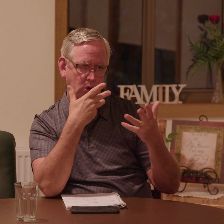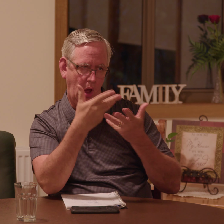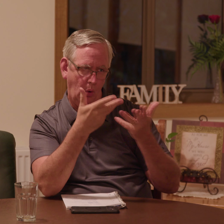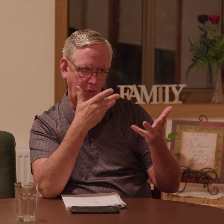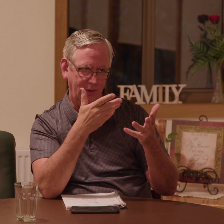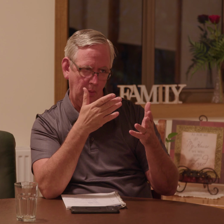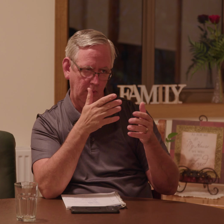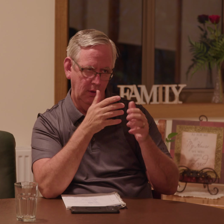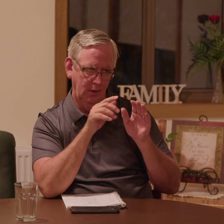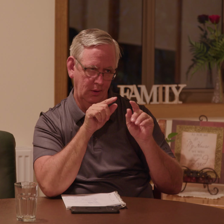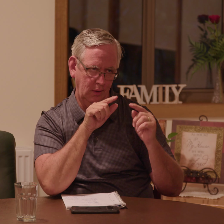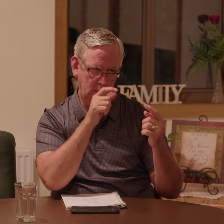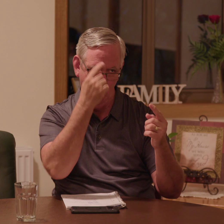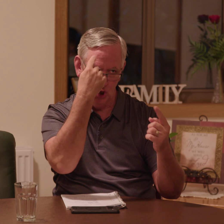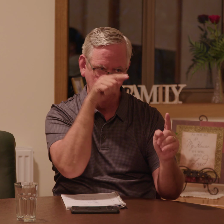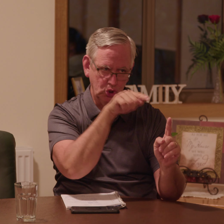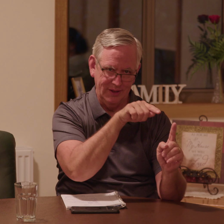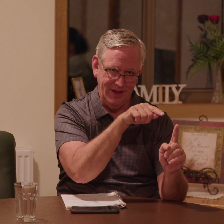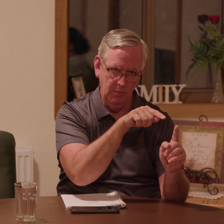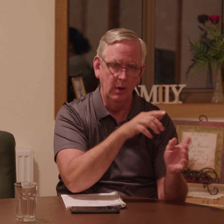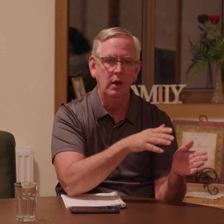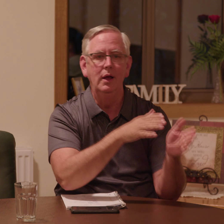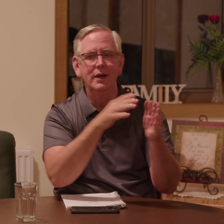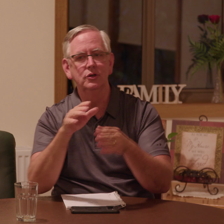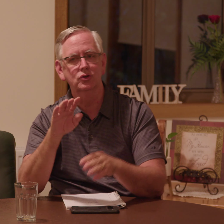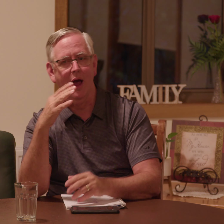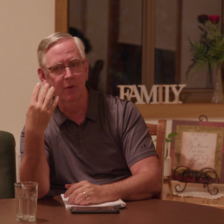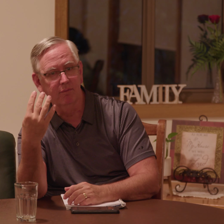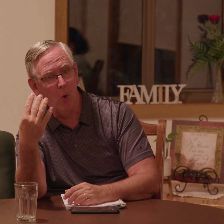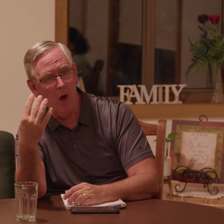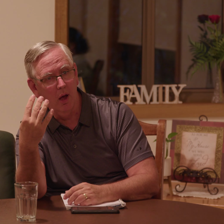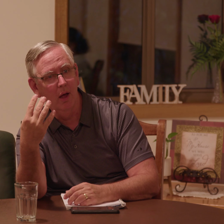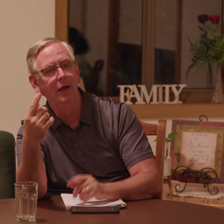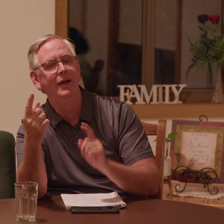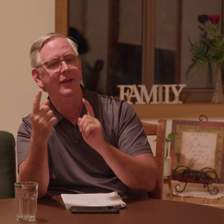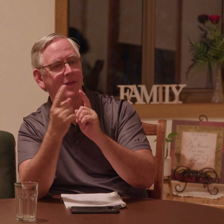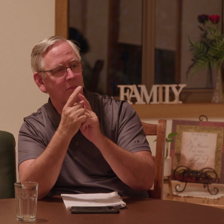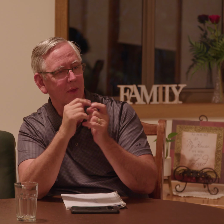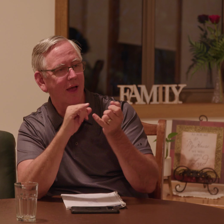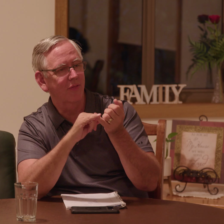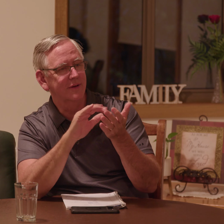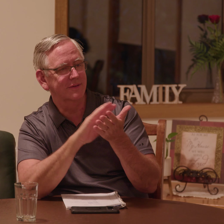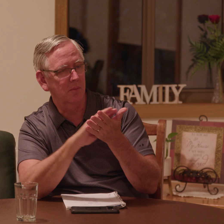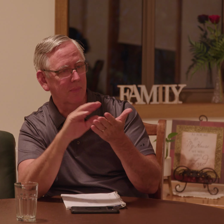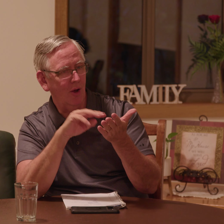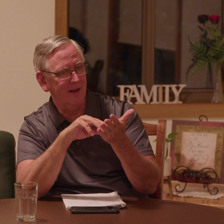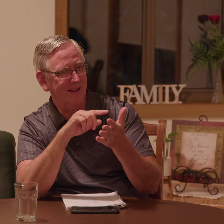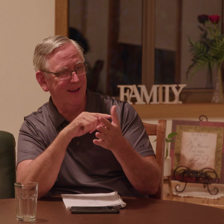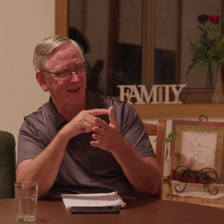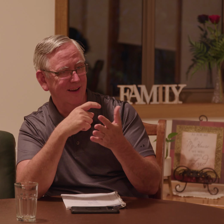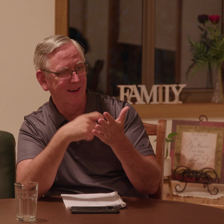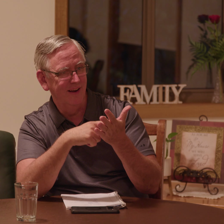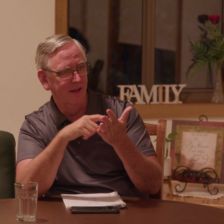man, and Jesus dealt with him according. He understood who he was. But in chapter 4, he meets a Samaritan